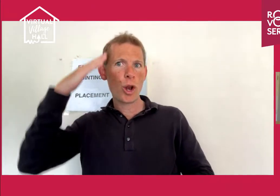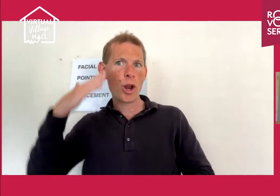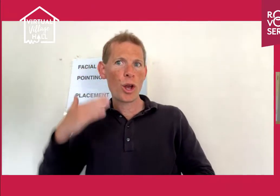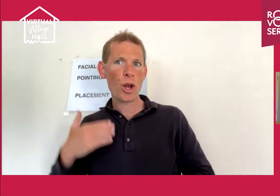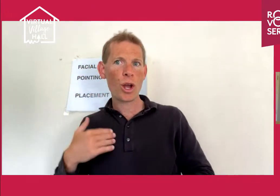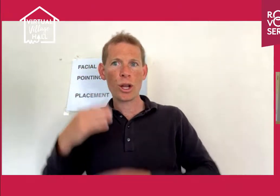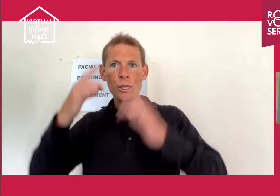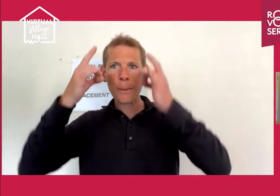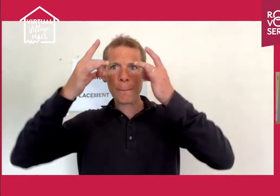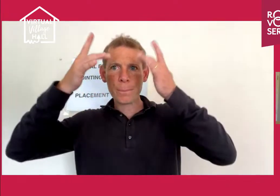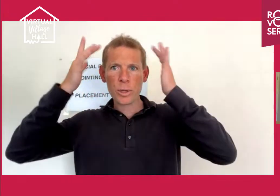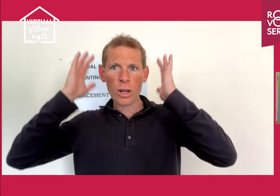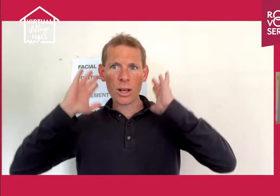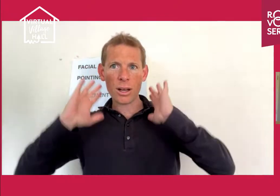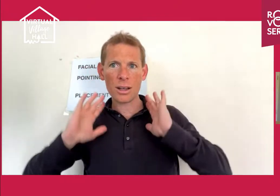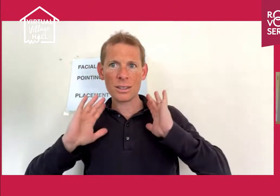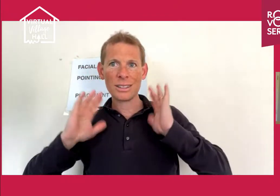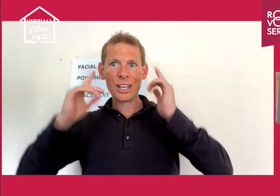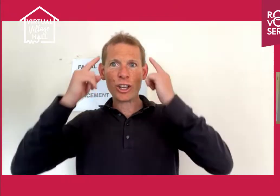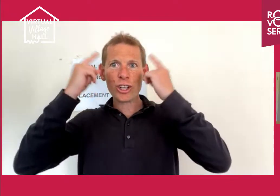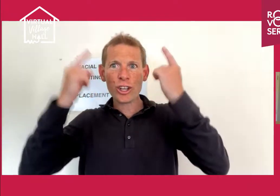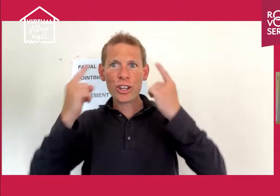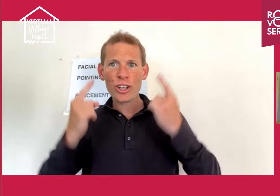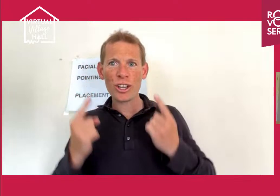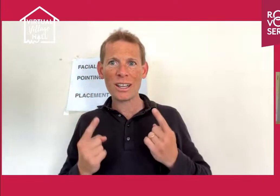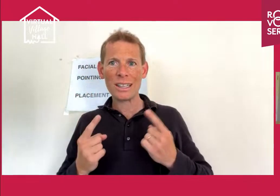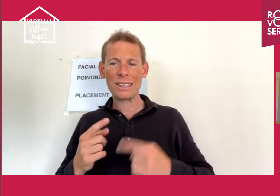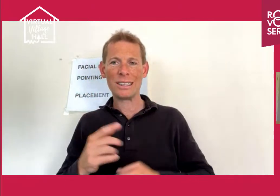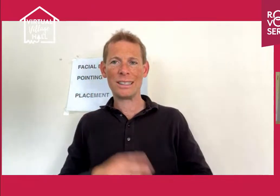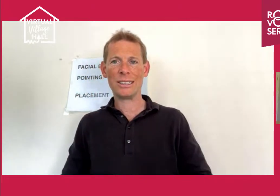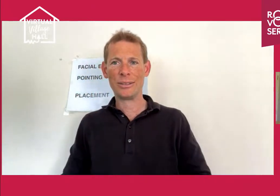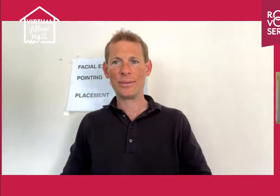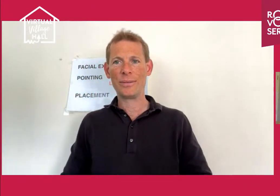and her hair is long and blonde and curly,